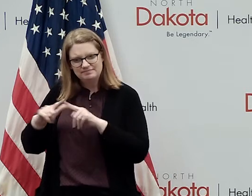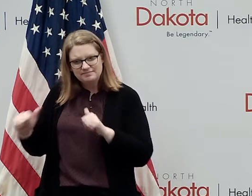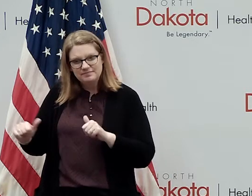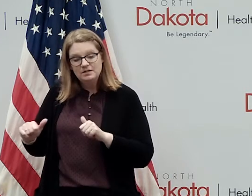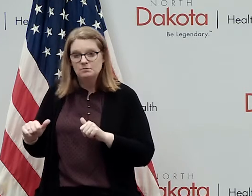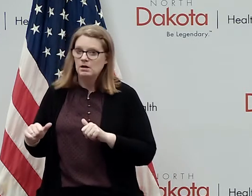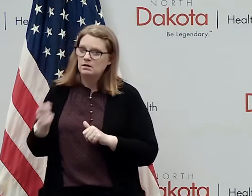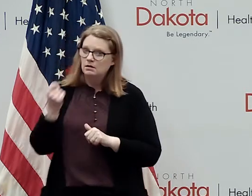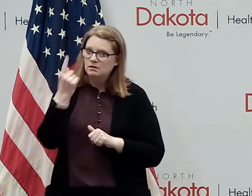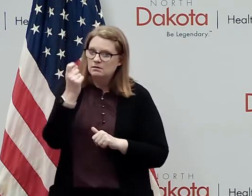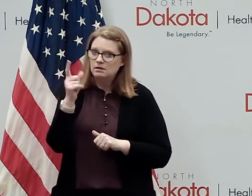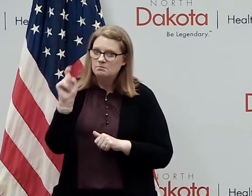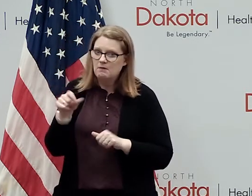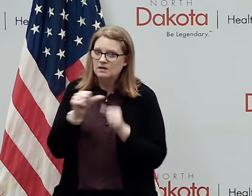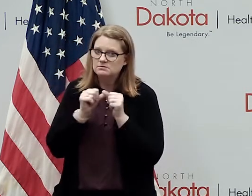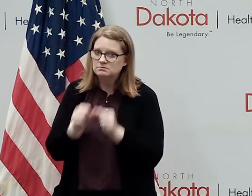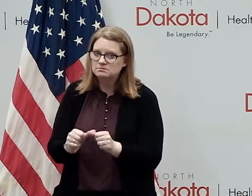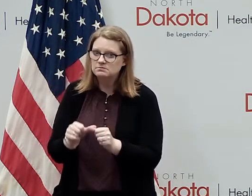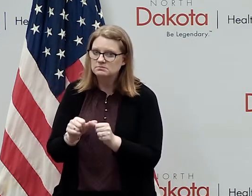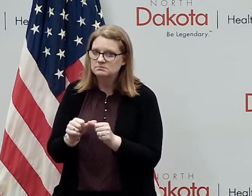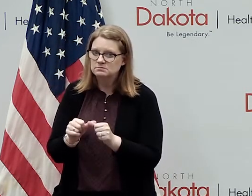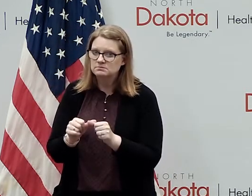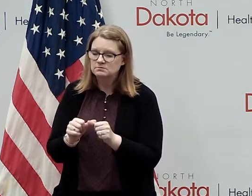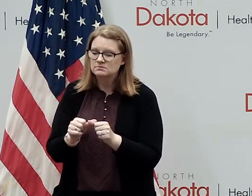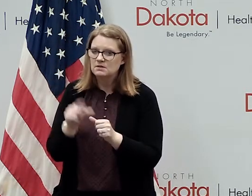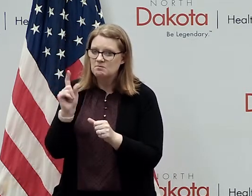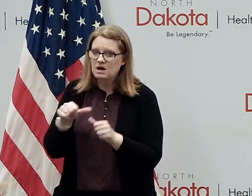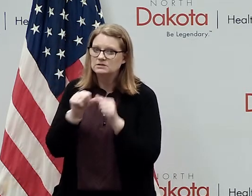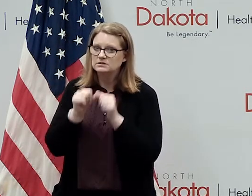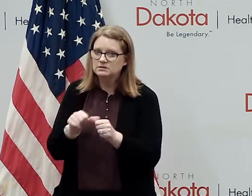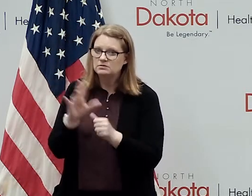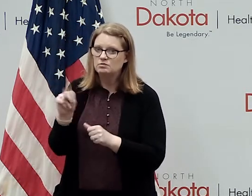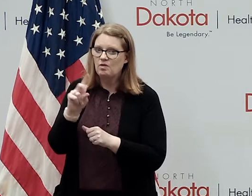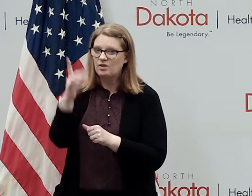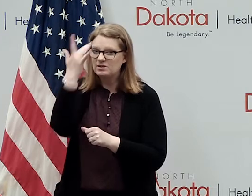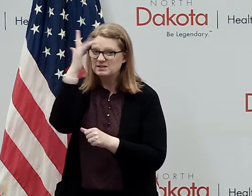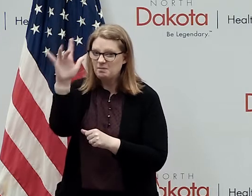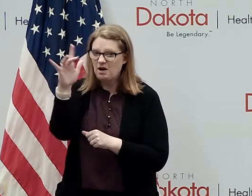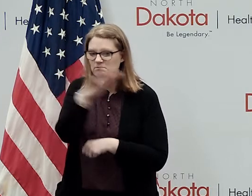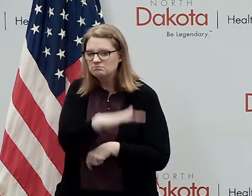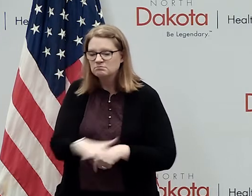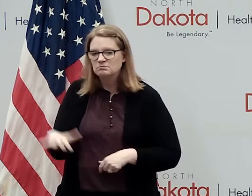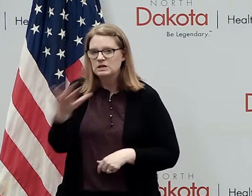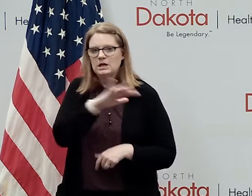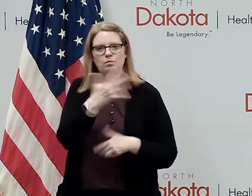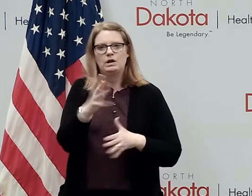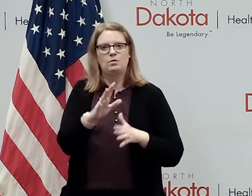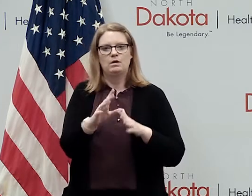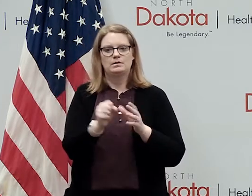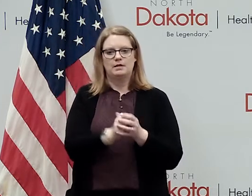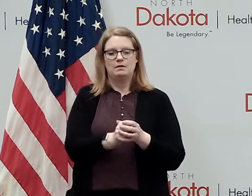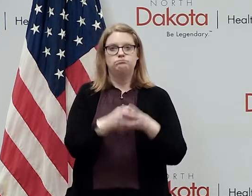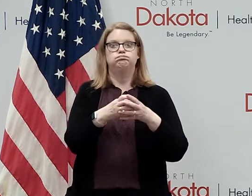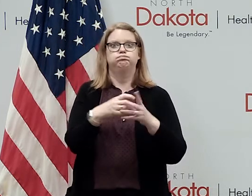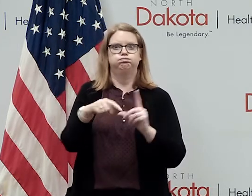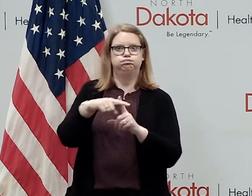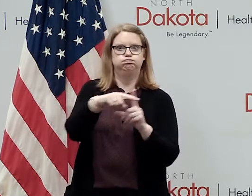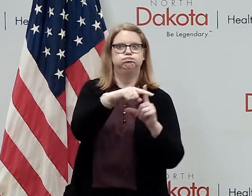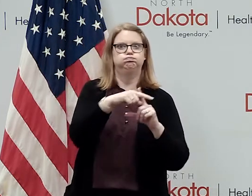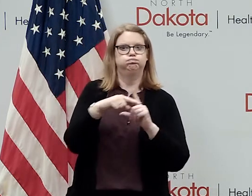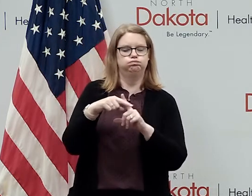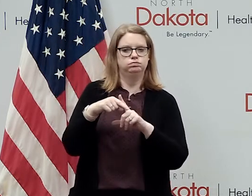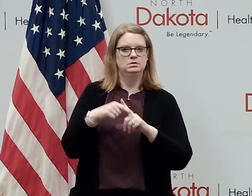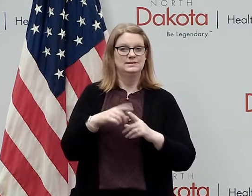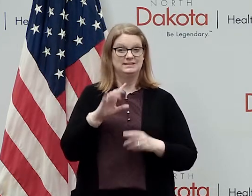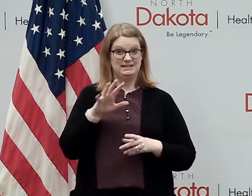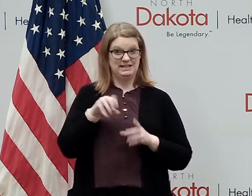remain vigilant in being North Dakota smart across the whole state to prevent spikes in other counties, including right here